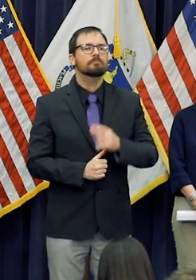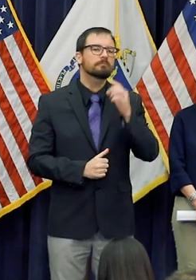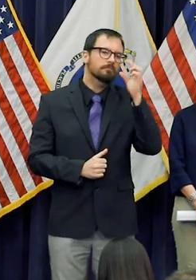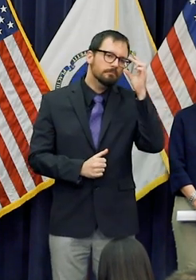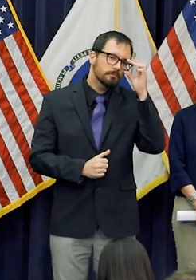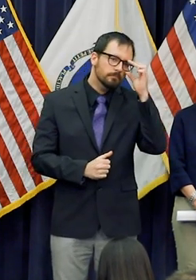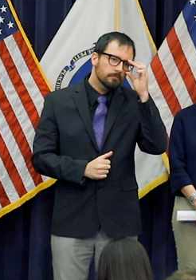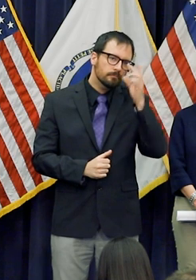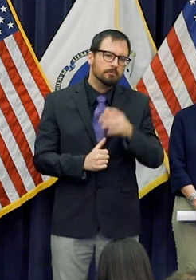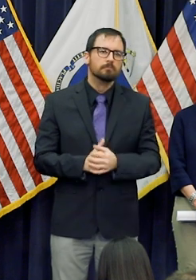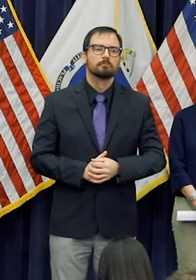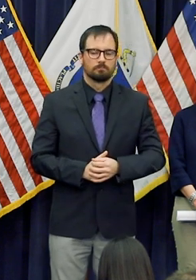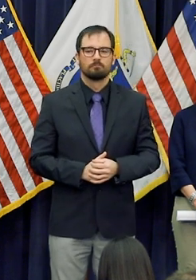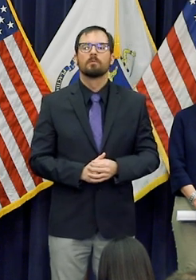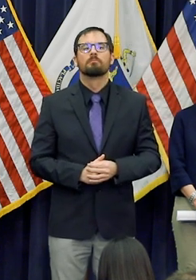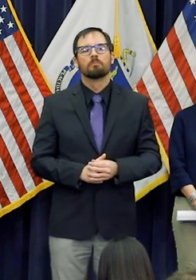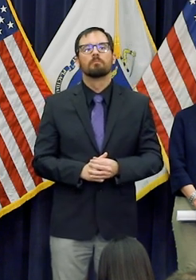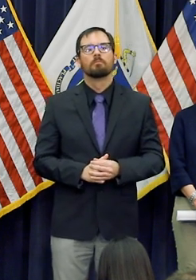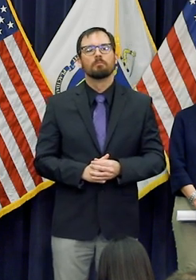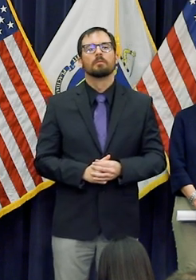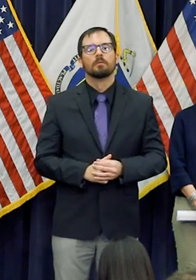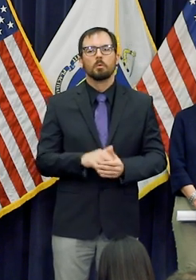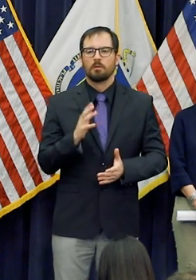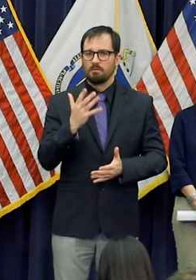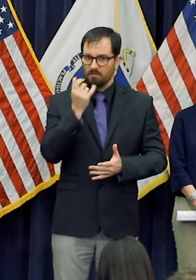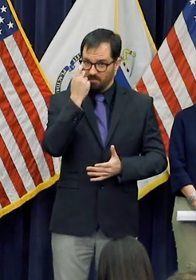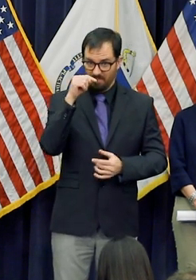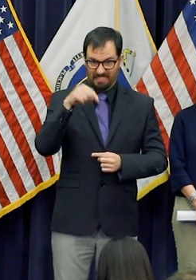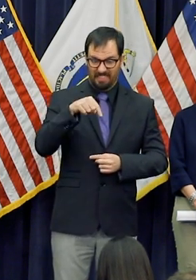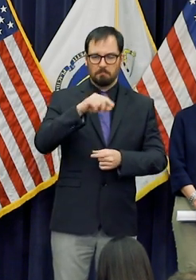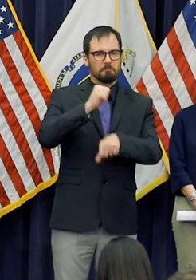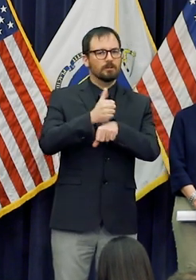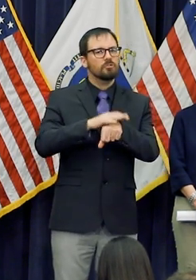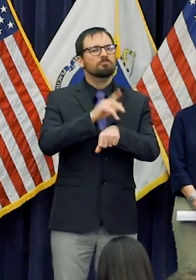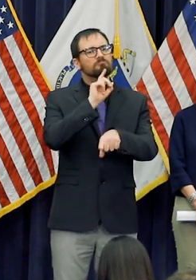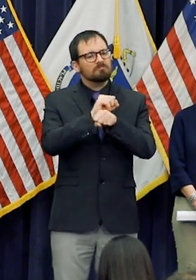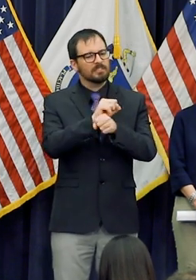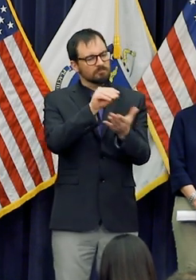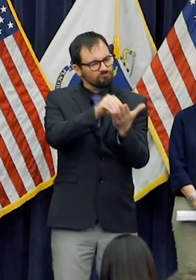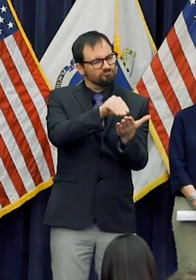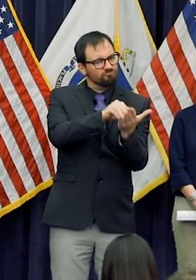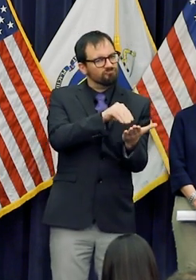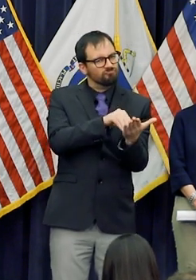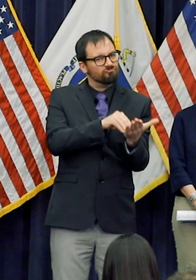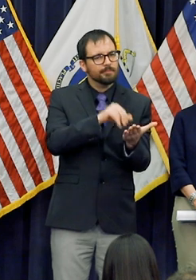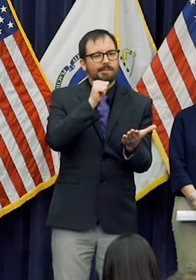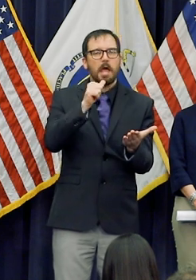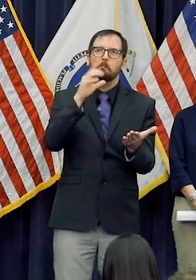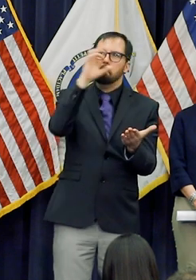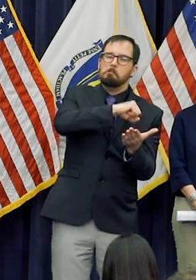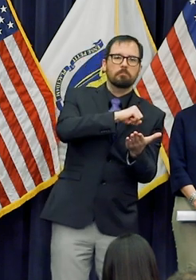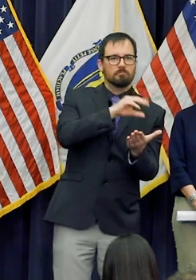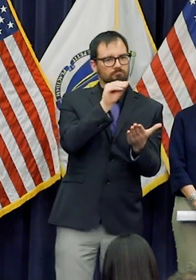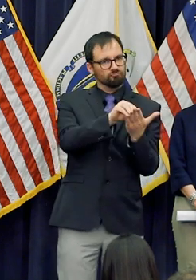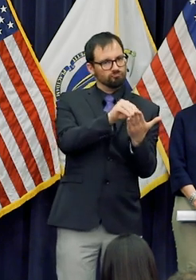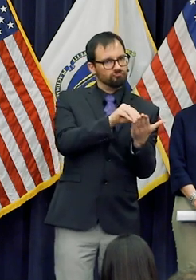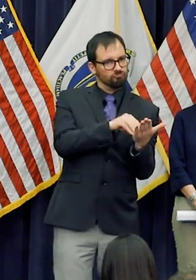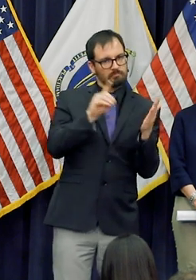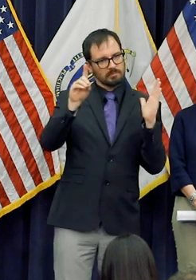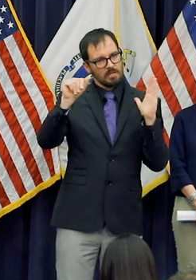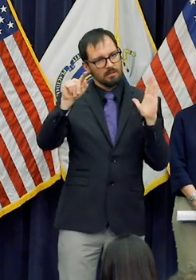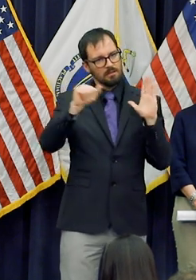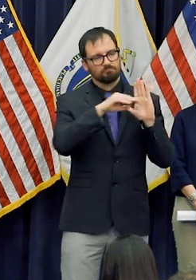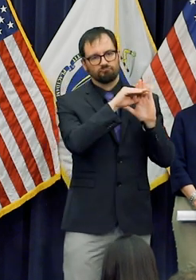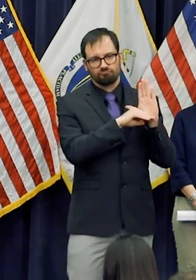I understand that this uncertainty can be stressful and confusing, but want you to know that we are working to inform